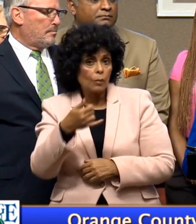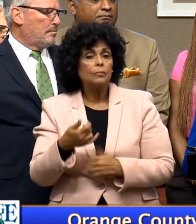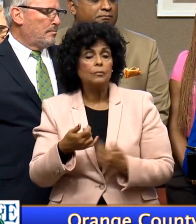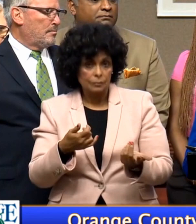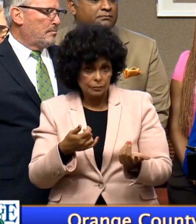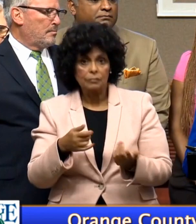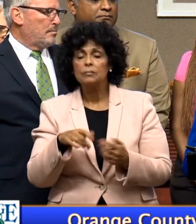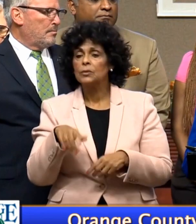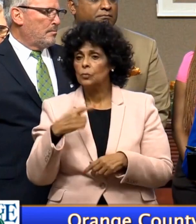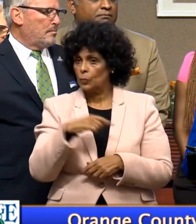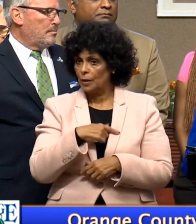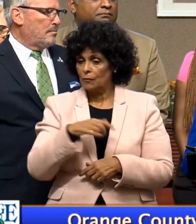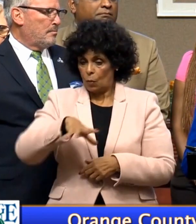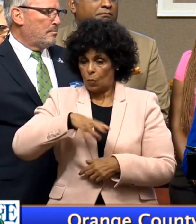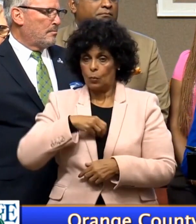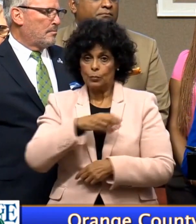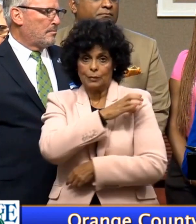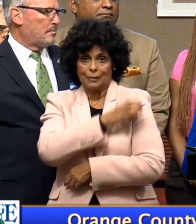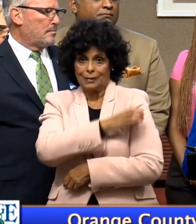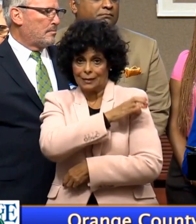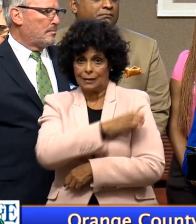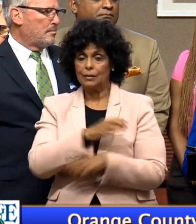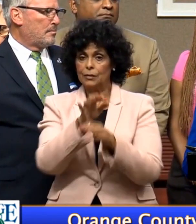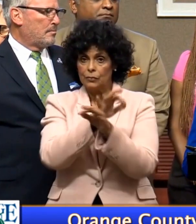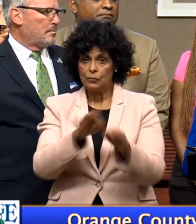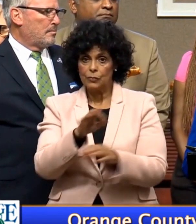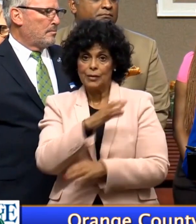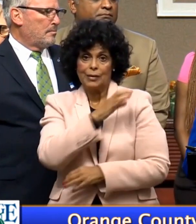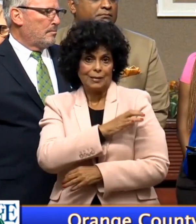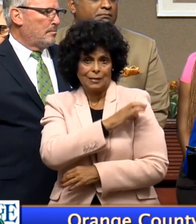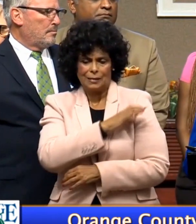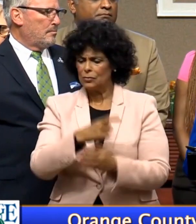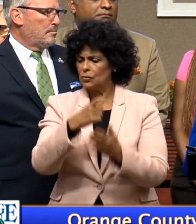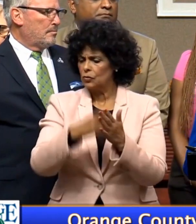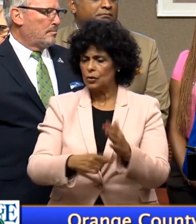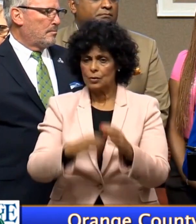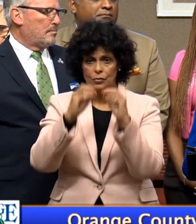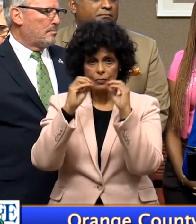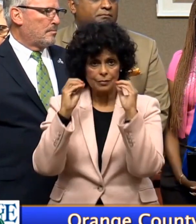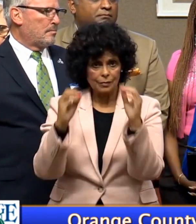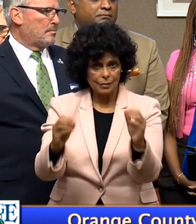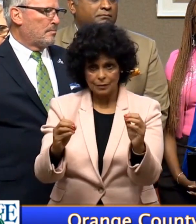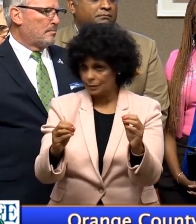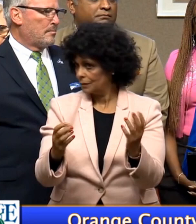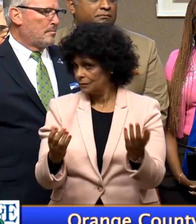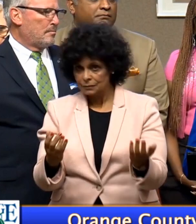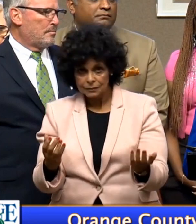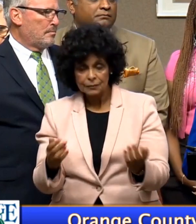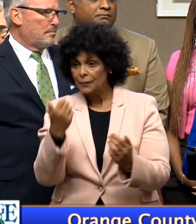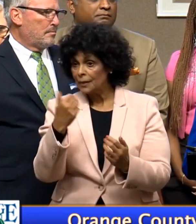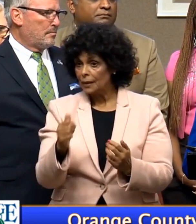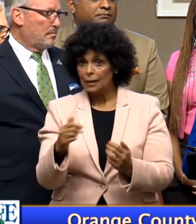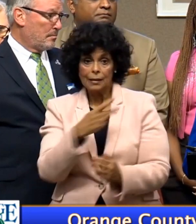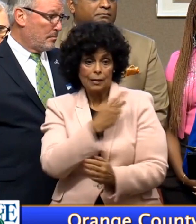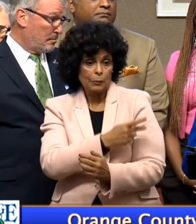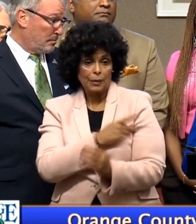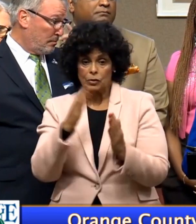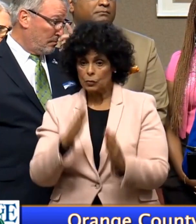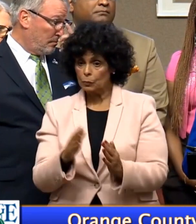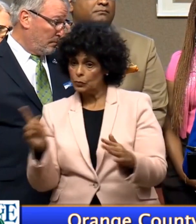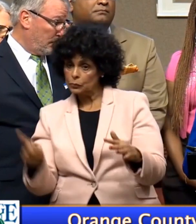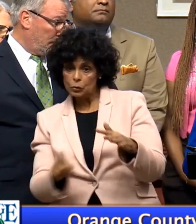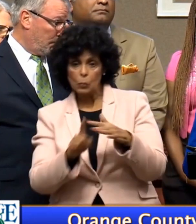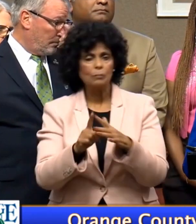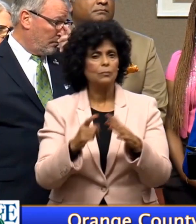have our own clinic, a free clinic that doesn't charge anybody. In fact, we don't charge any patient for anything. And